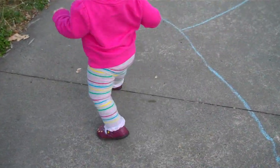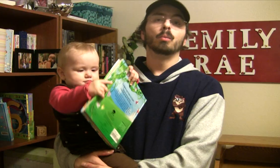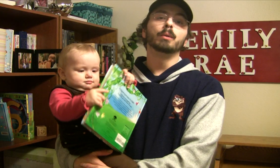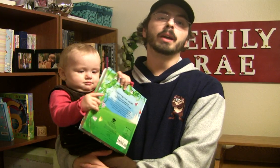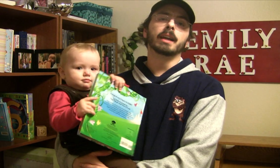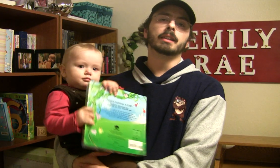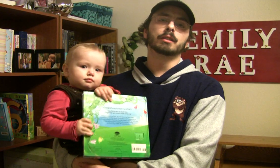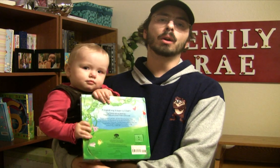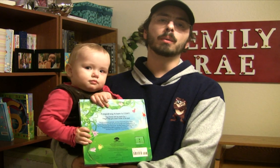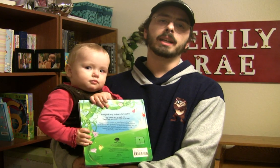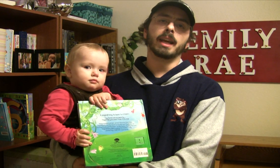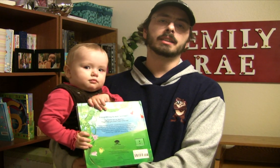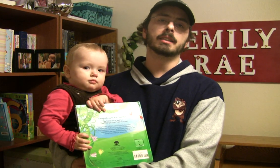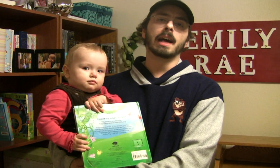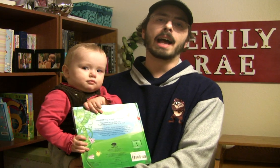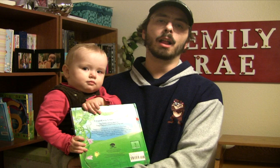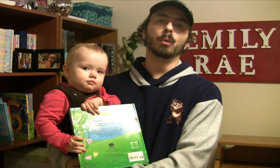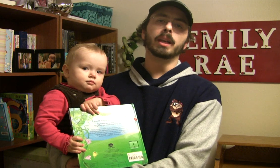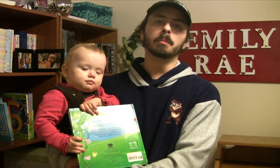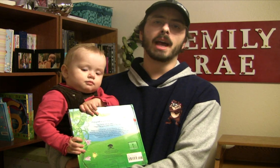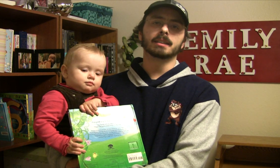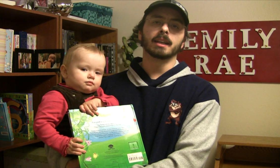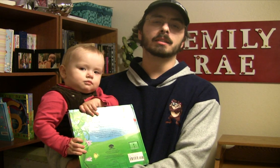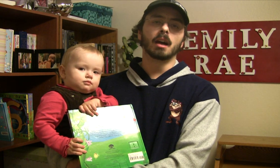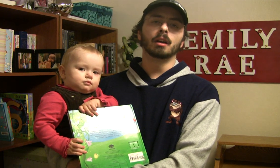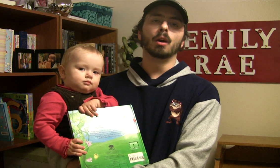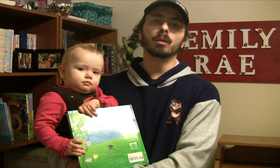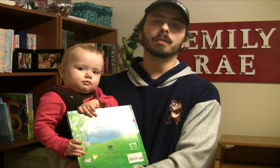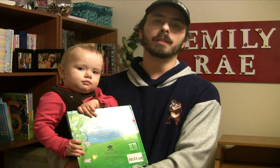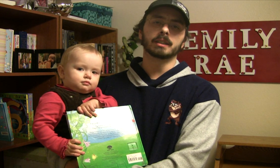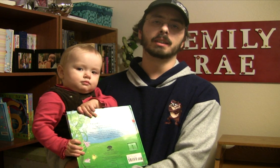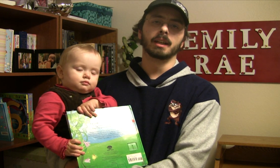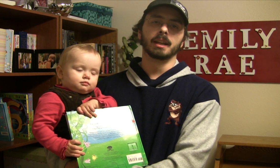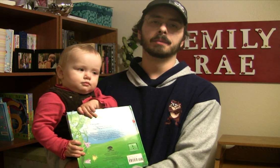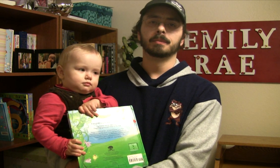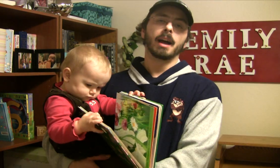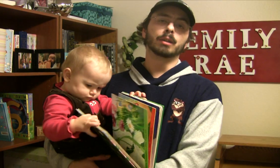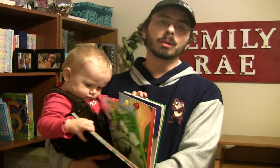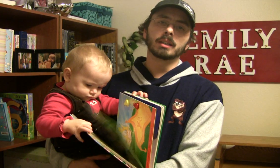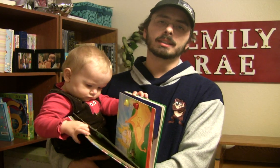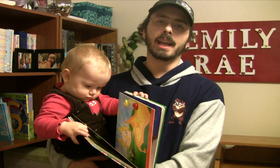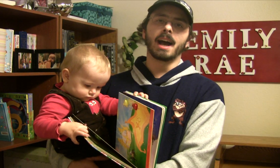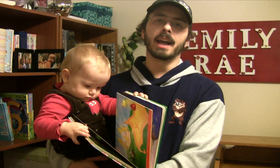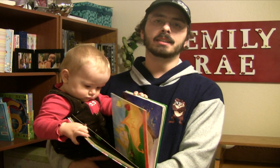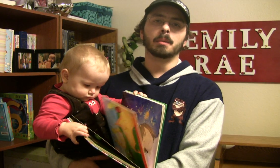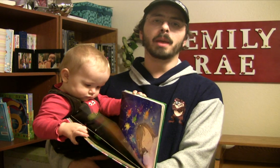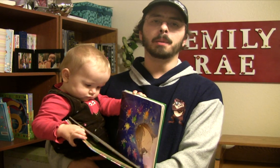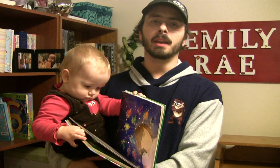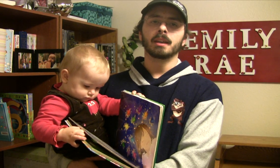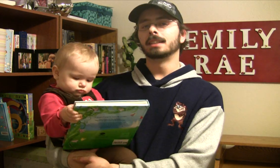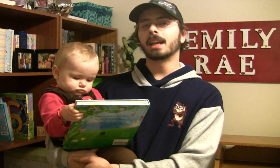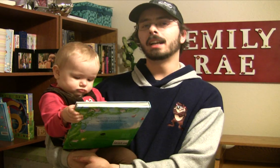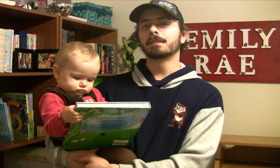When we were at the store one day she saw a Halloween mask and saw her own reflection in it. I told her to say hi to the baby and she kind of